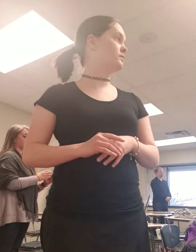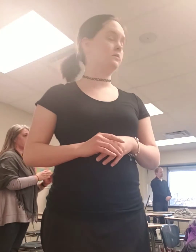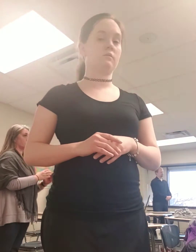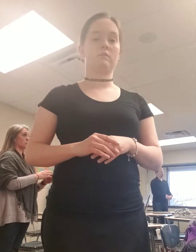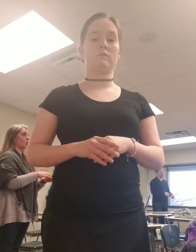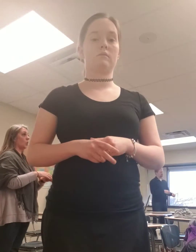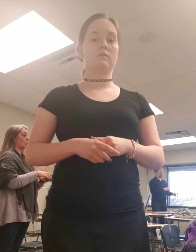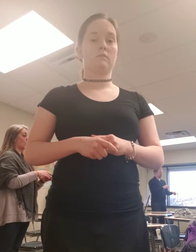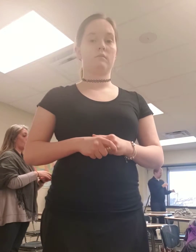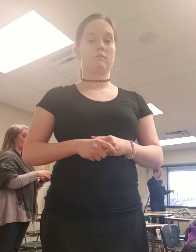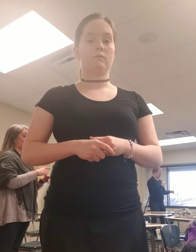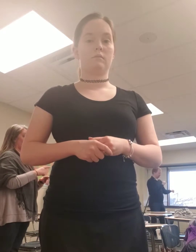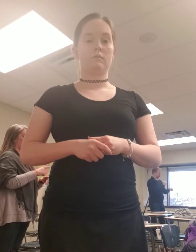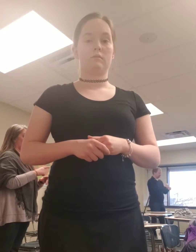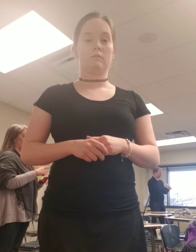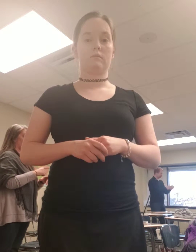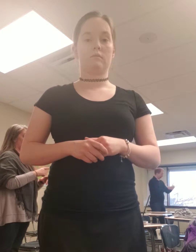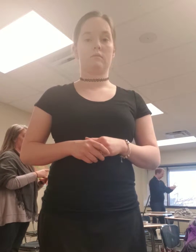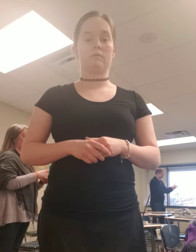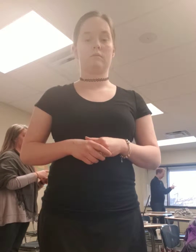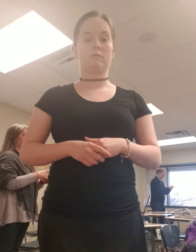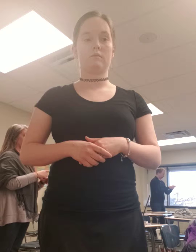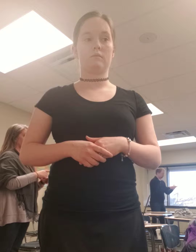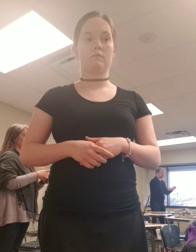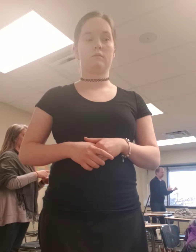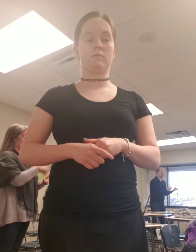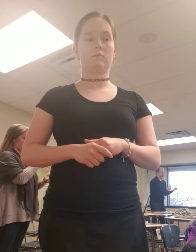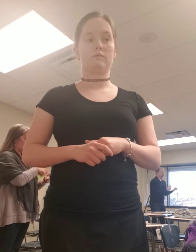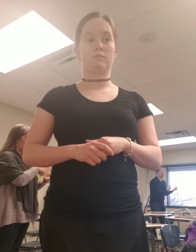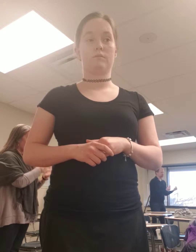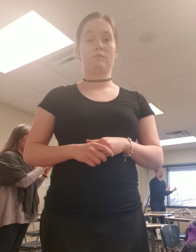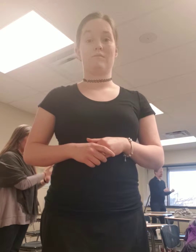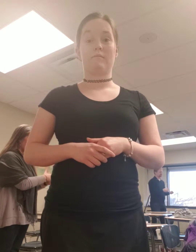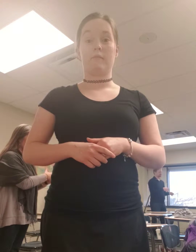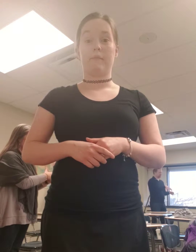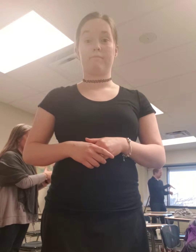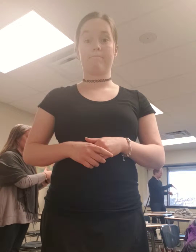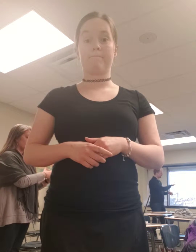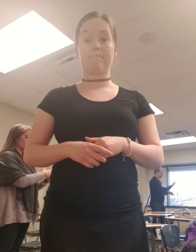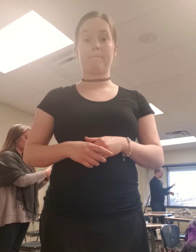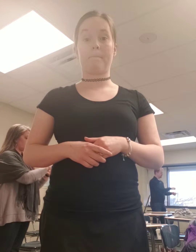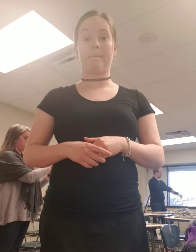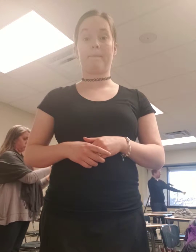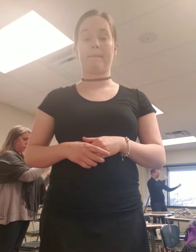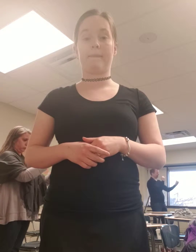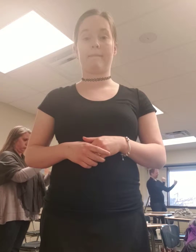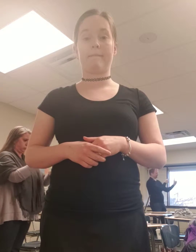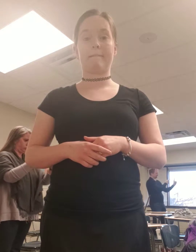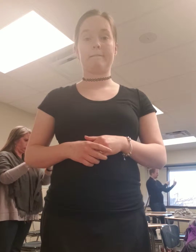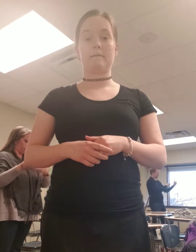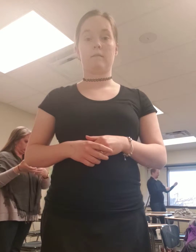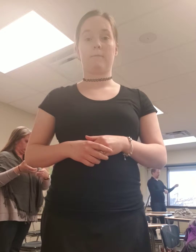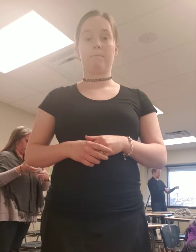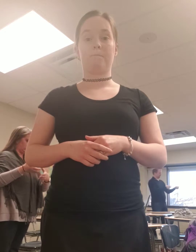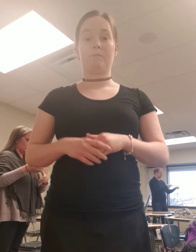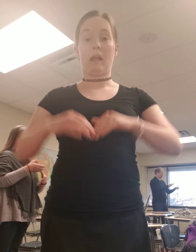to come up with the central theme and the central idea of both the short story as well